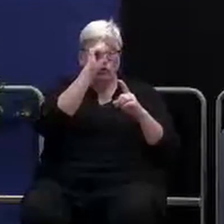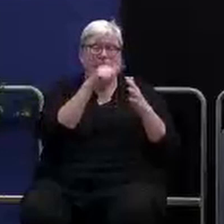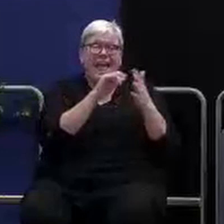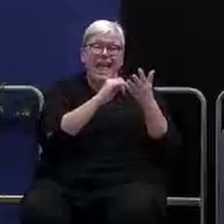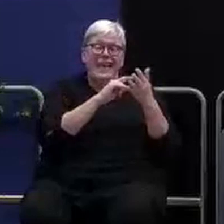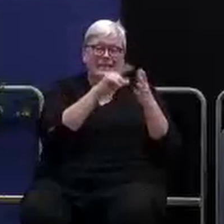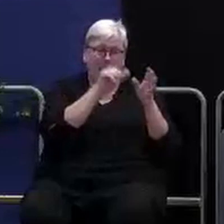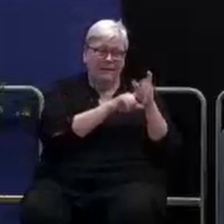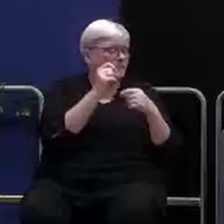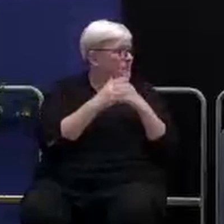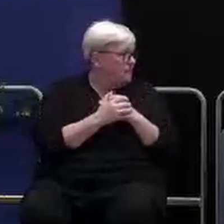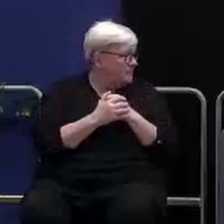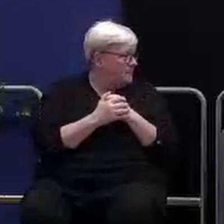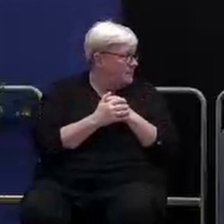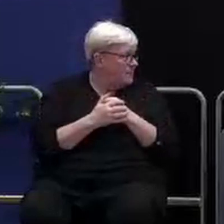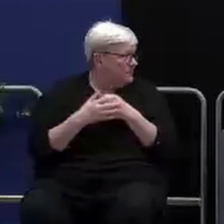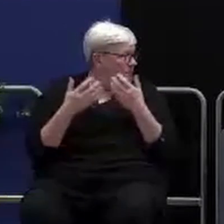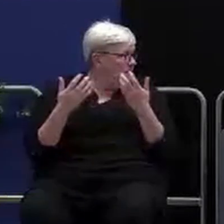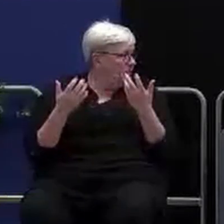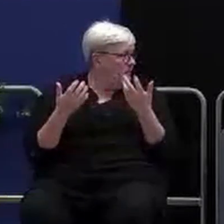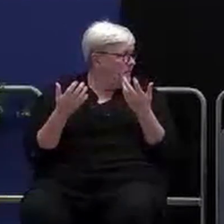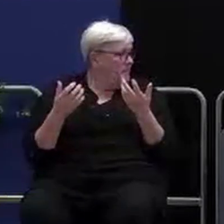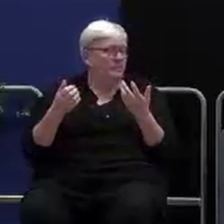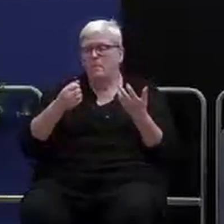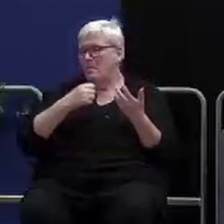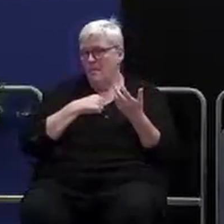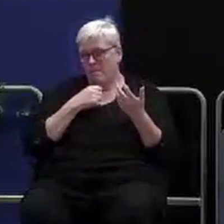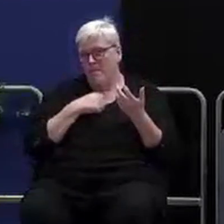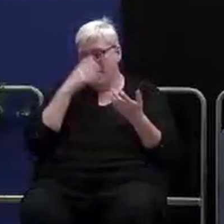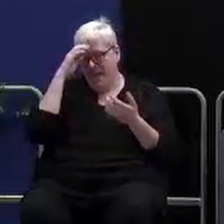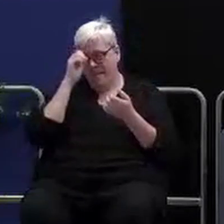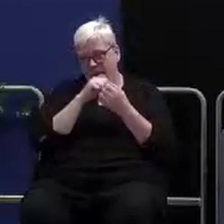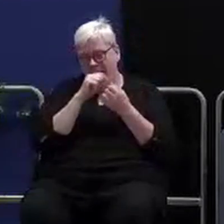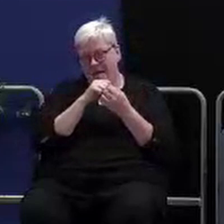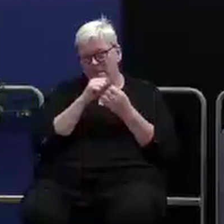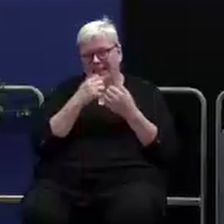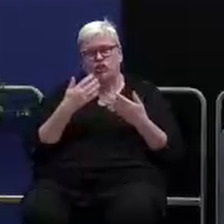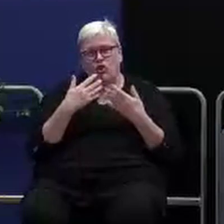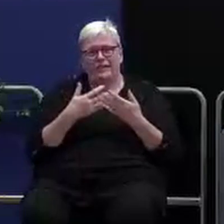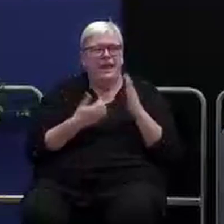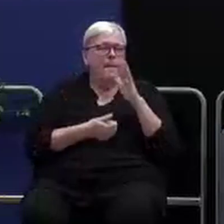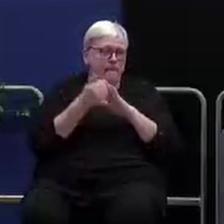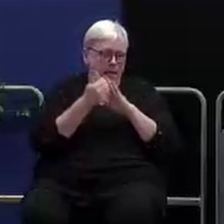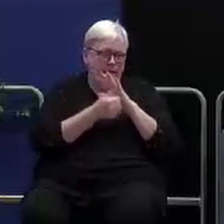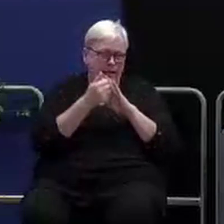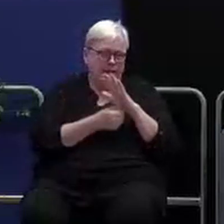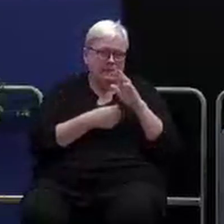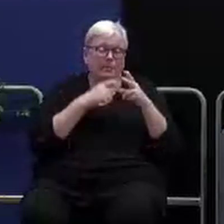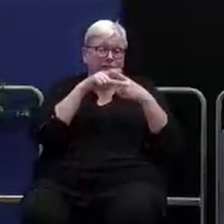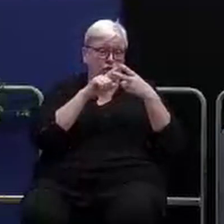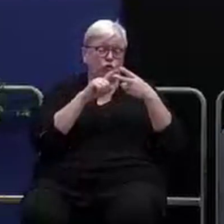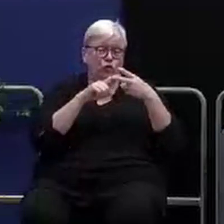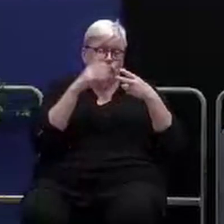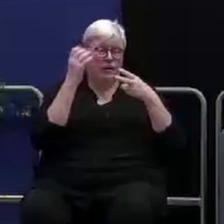work. Yeah, so my memoir isn't out yet, but the two pieces that are out